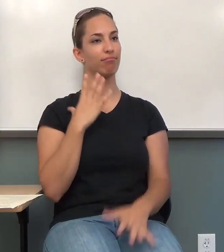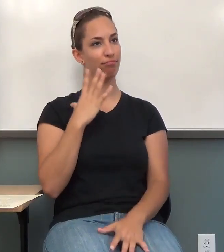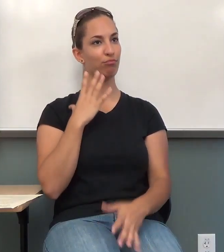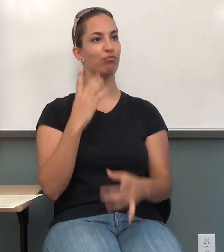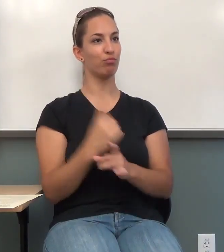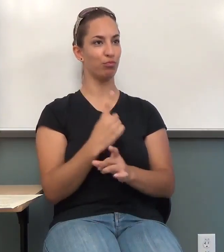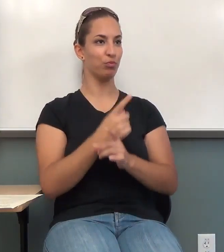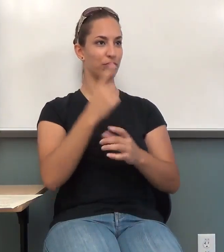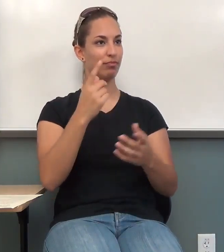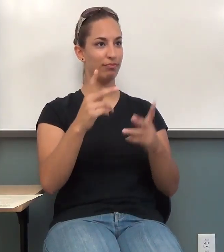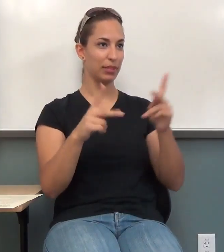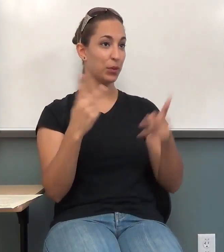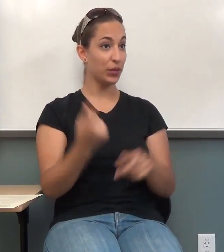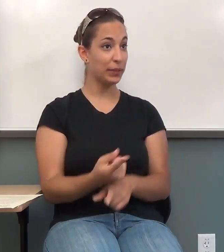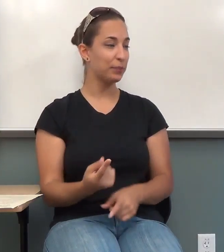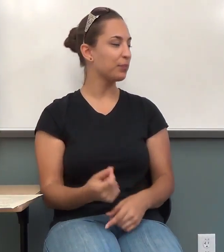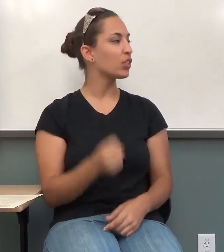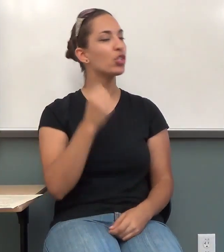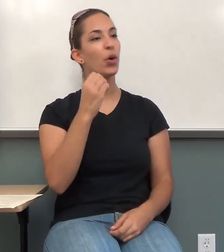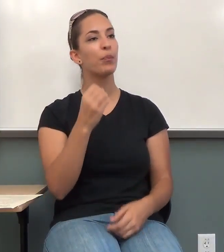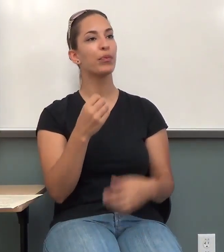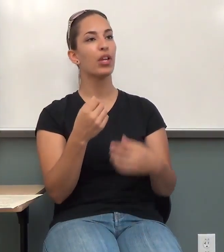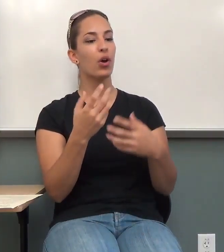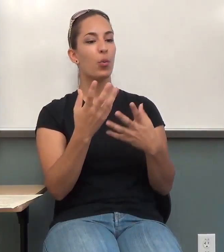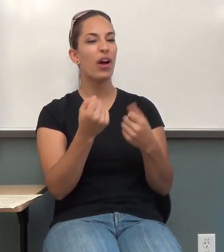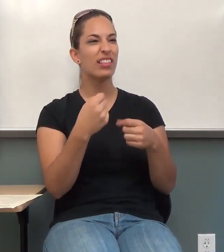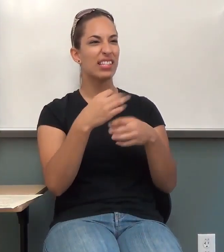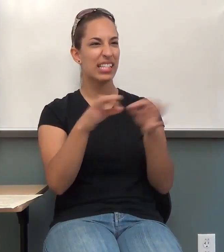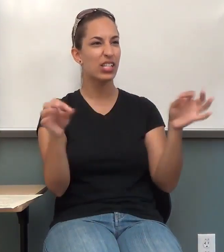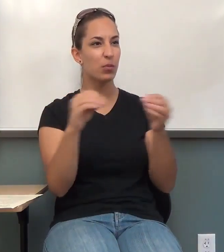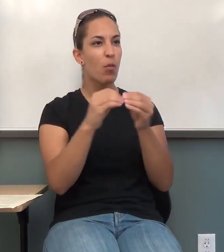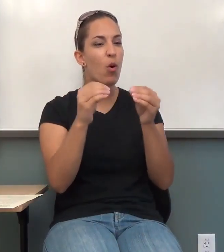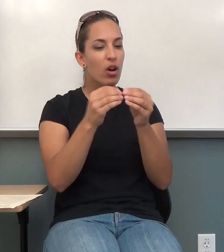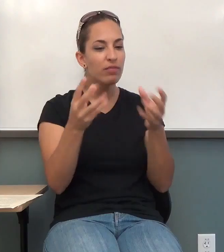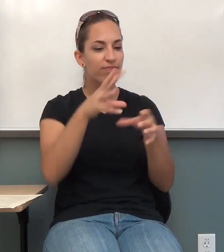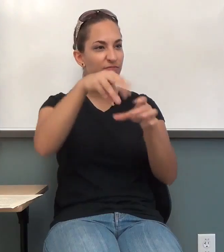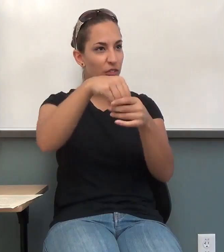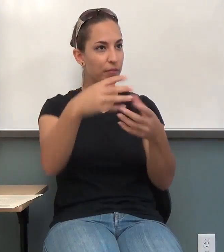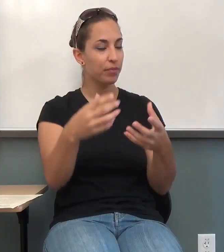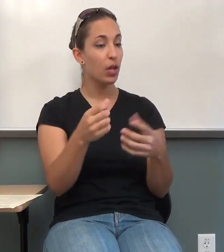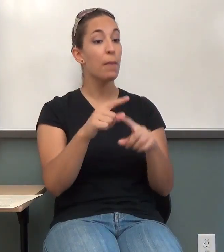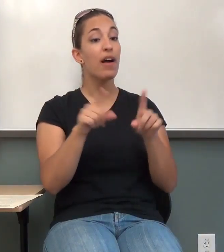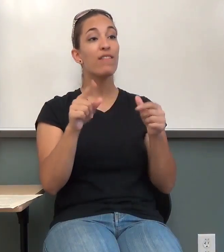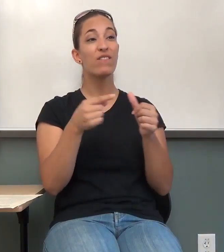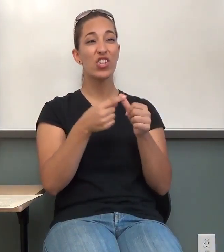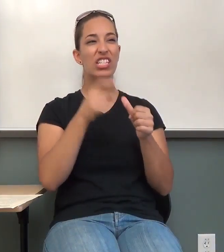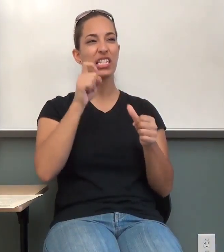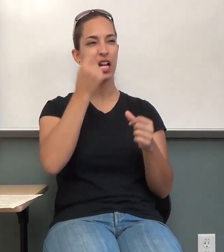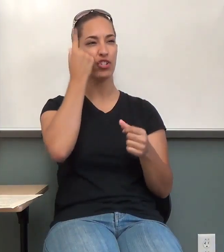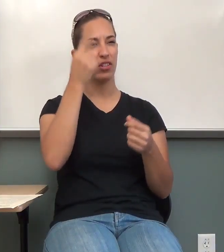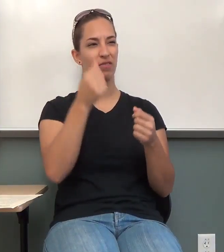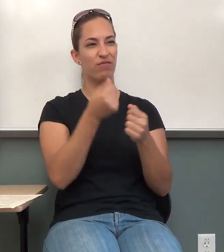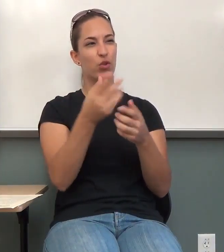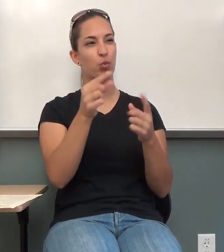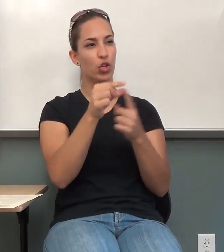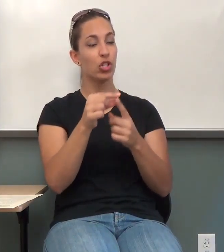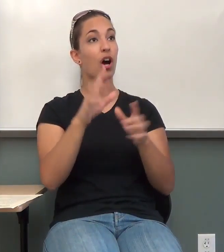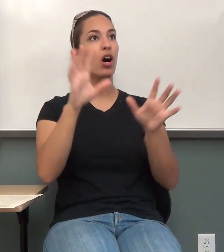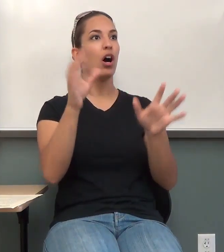descriptive, right? But before we can do that, we have to understand a couple of quick terms. First of all, I almost forgot.